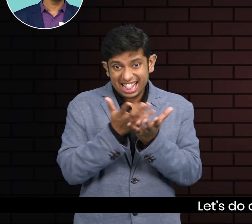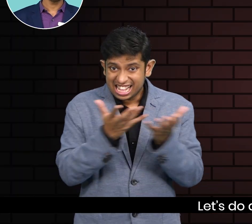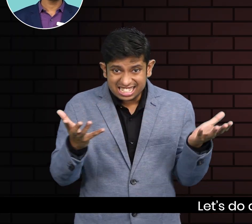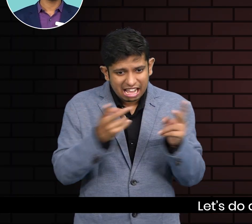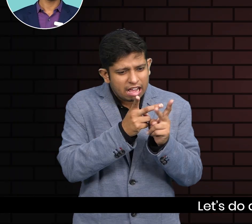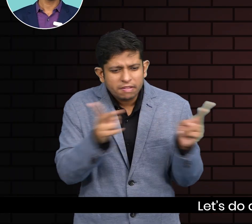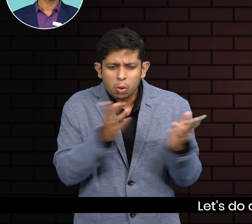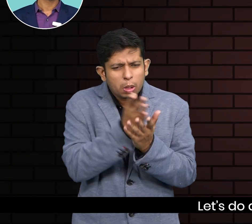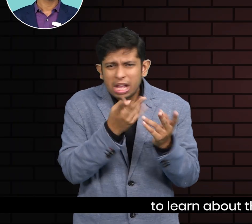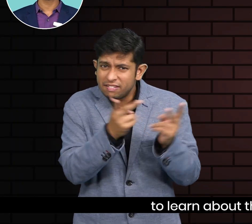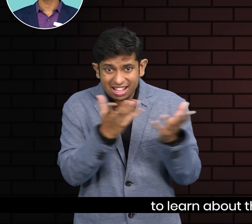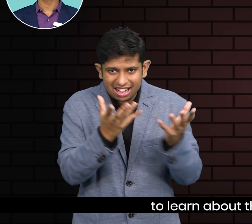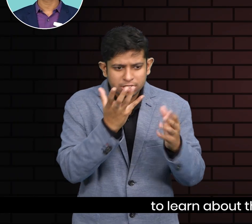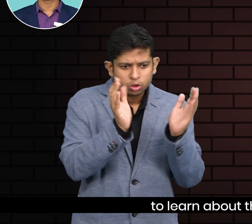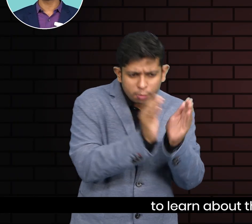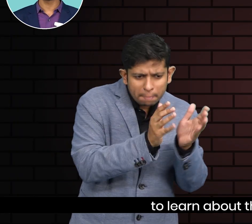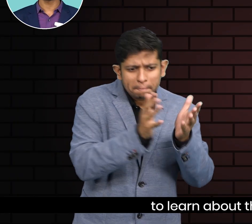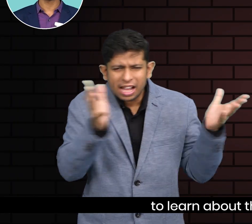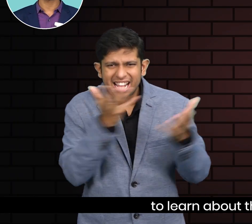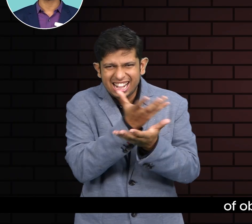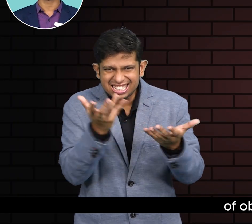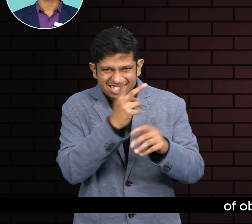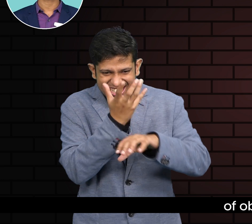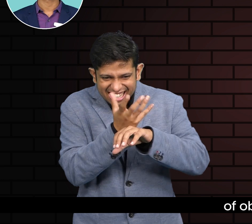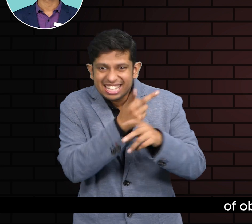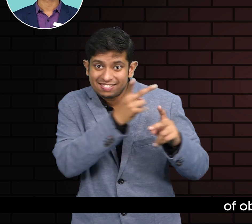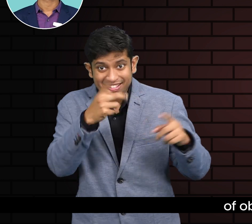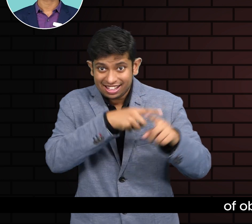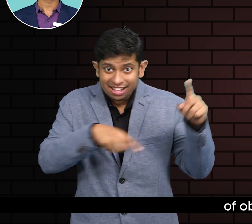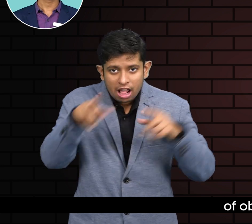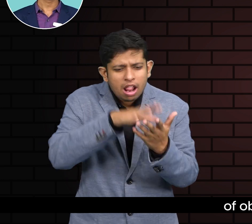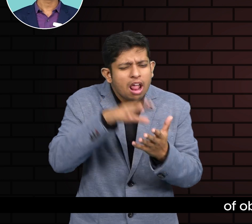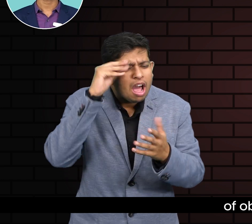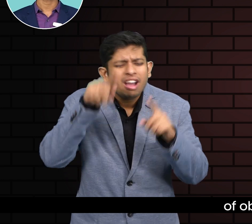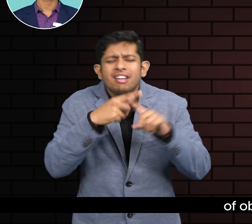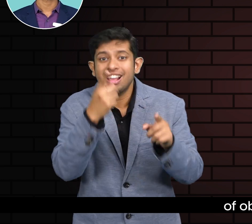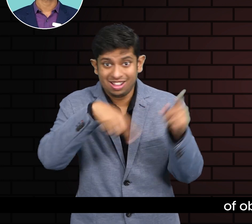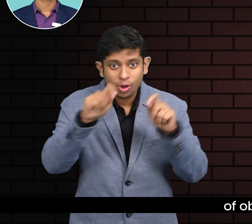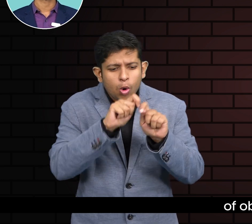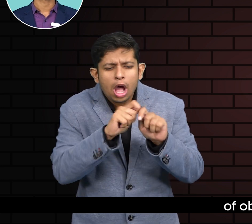Let's do an activity to learn about the different types of objects.